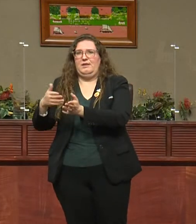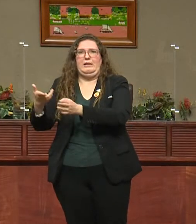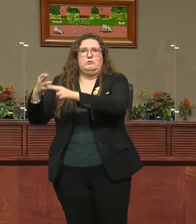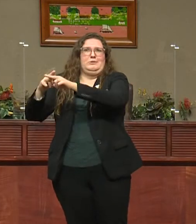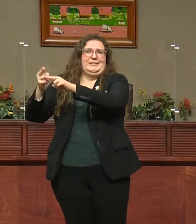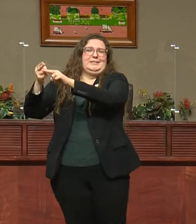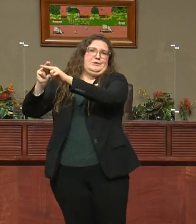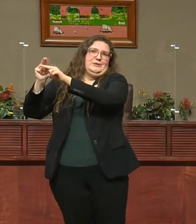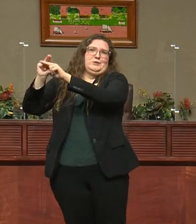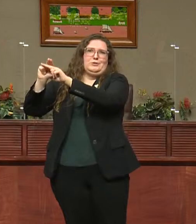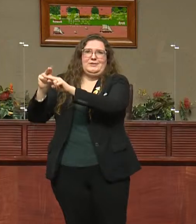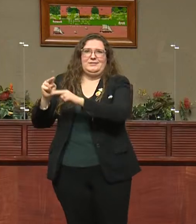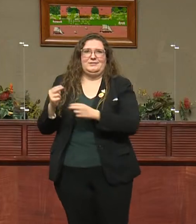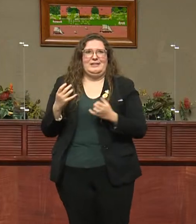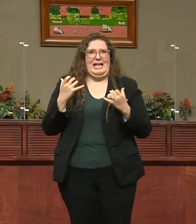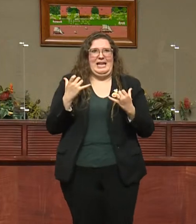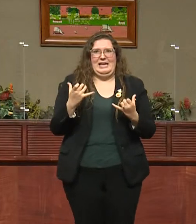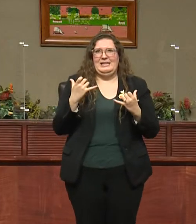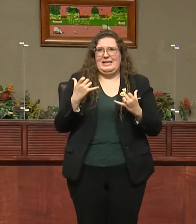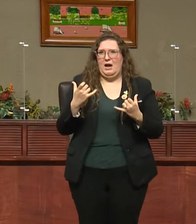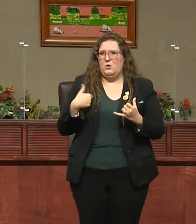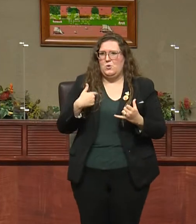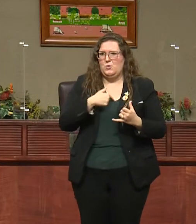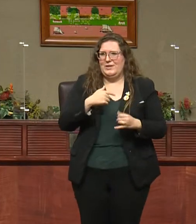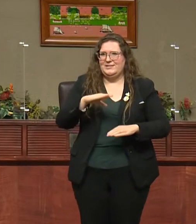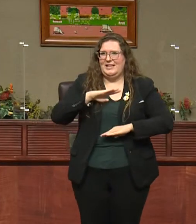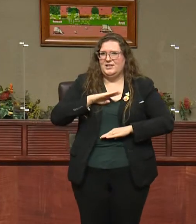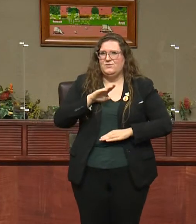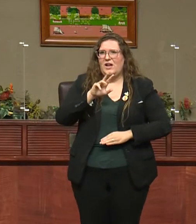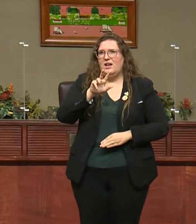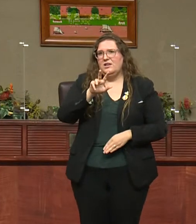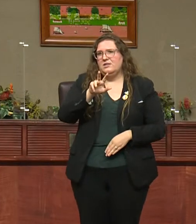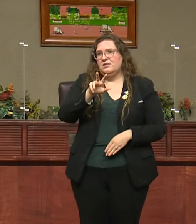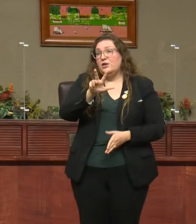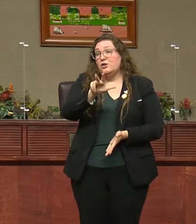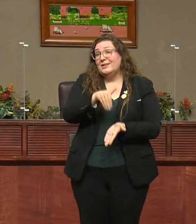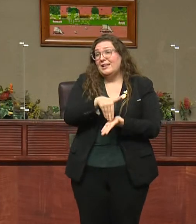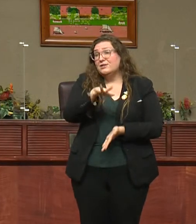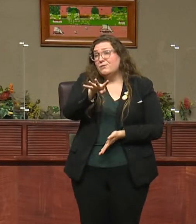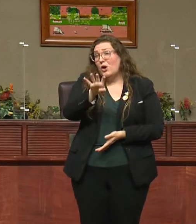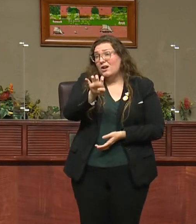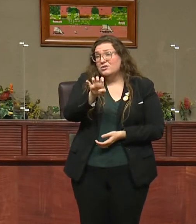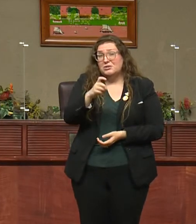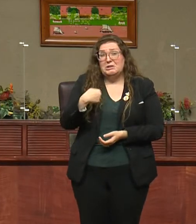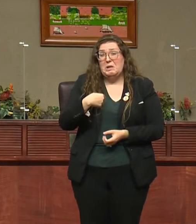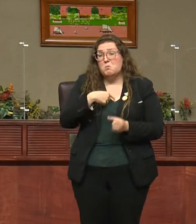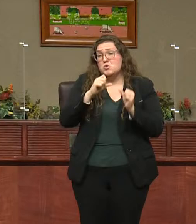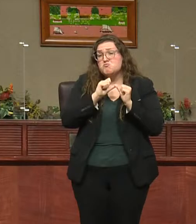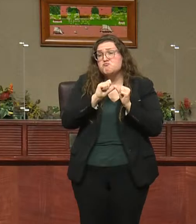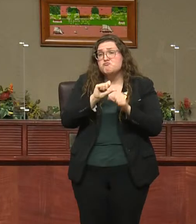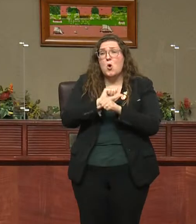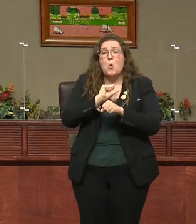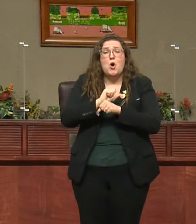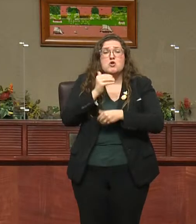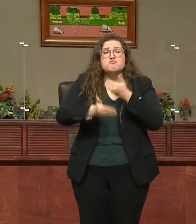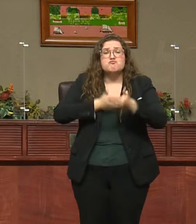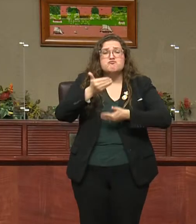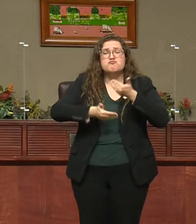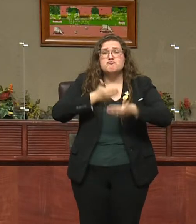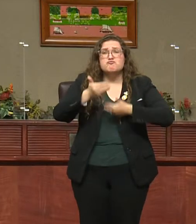3,000, and now 3,400, and continues to work and continues to do well. We think that we can go up